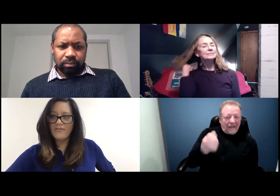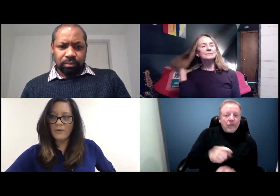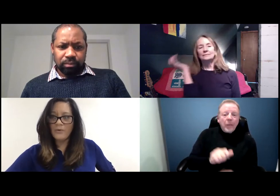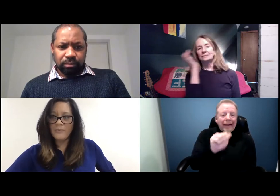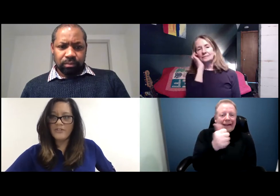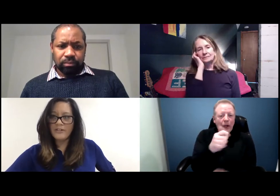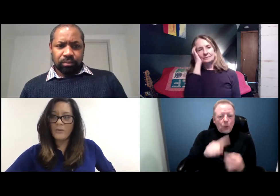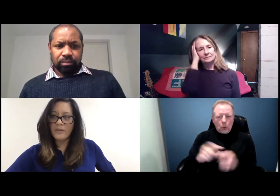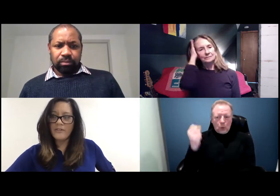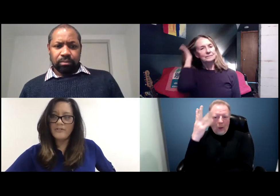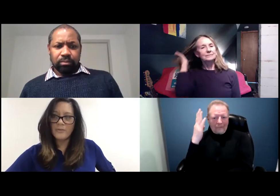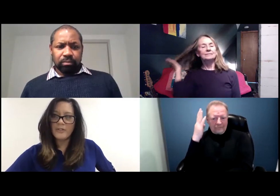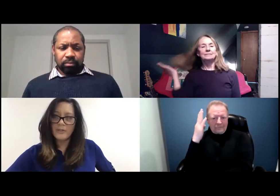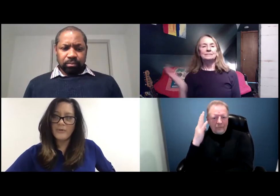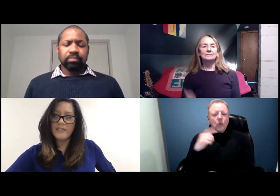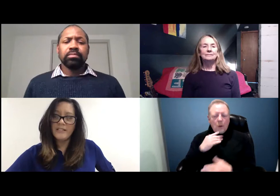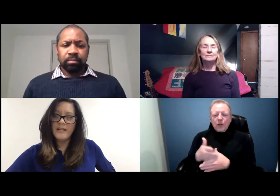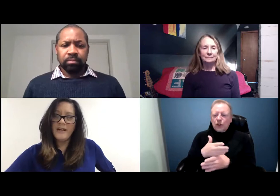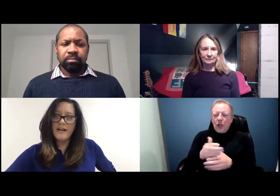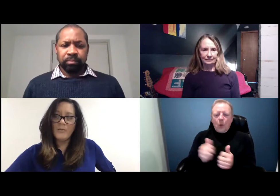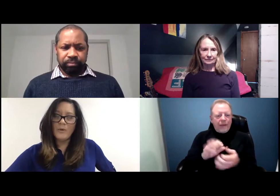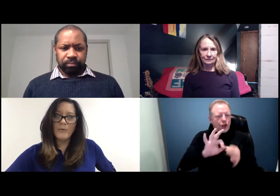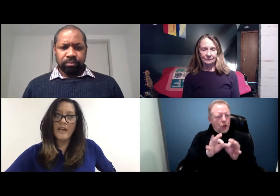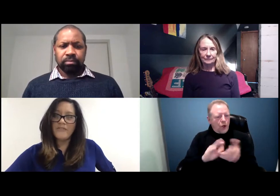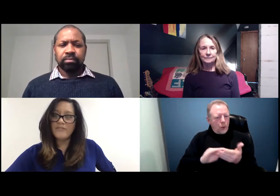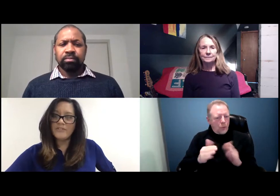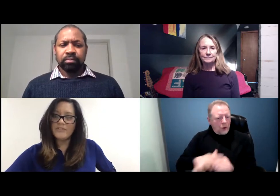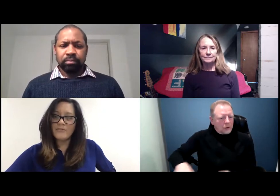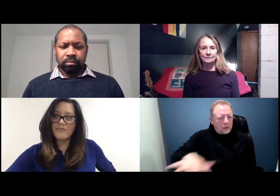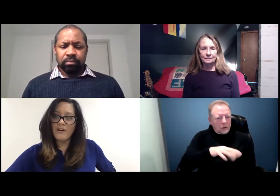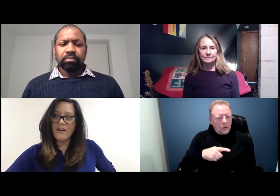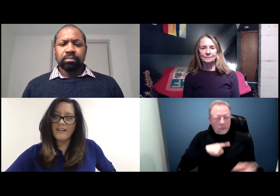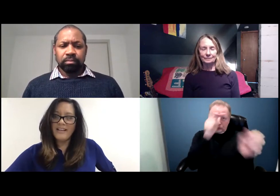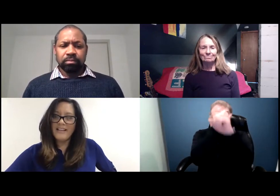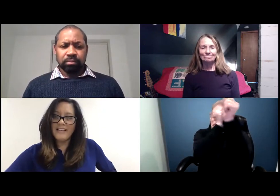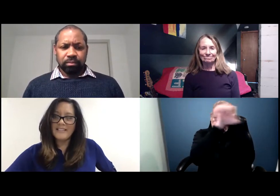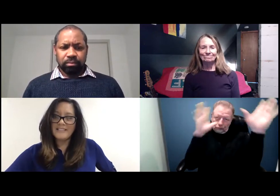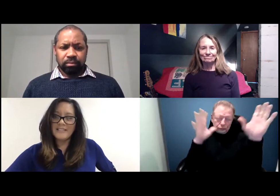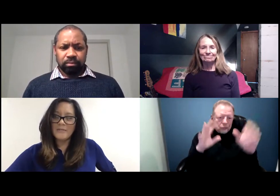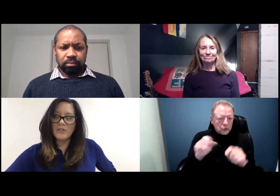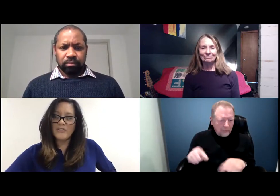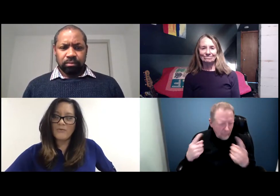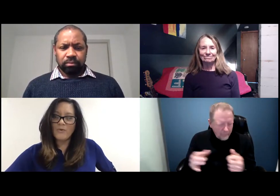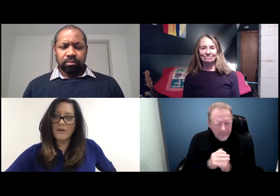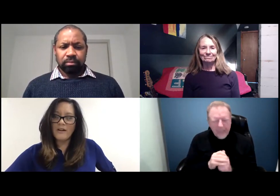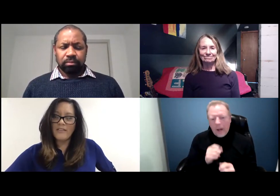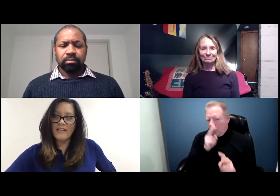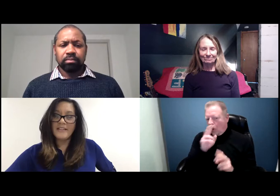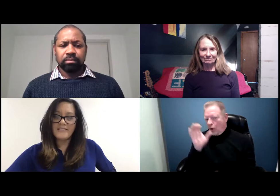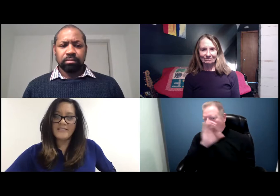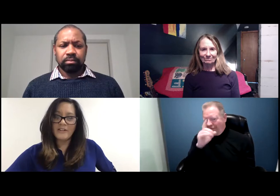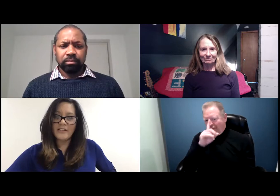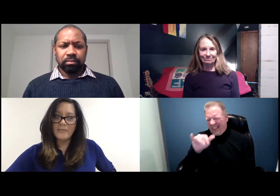12. So we'll be sharing with the interpreting community what we have envisioned so far, and looking for